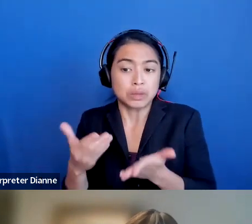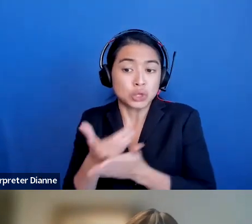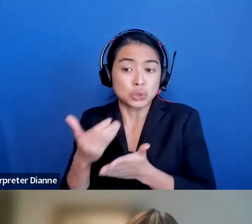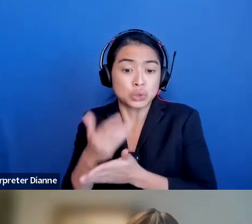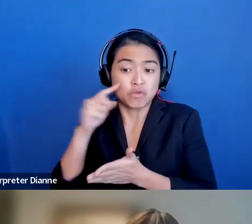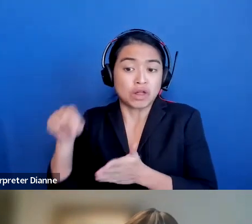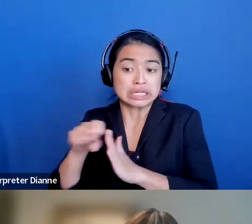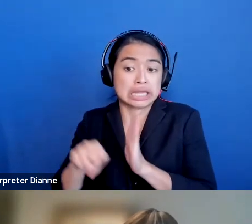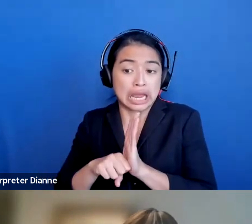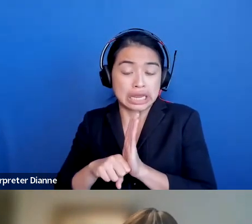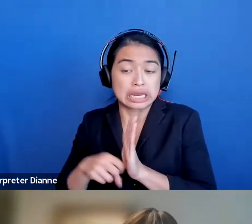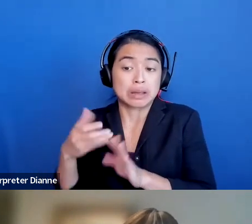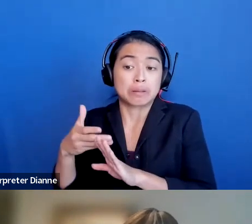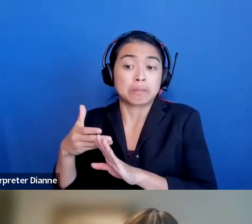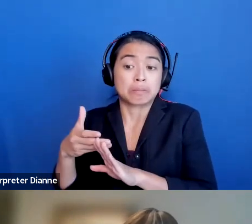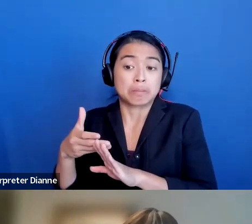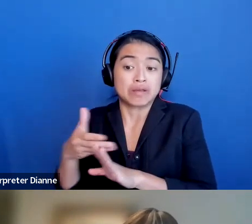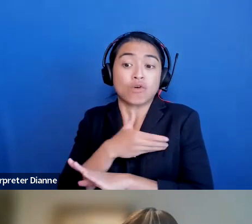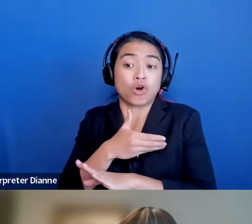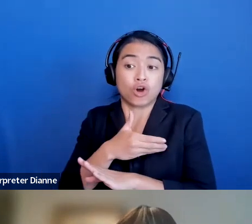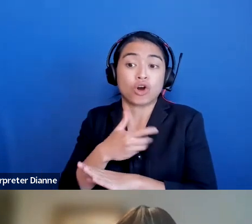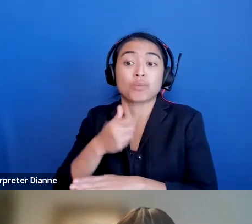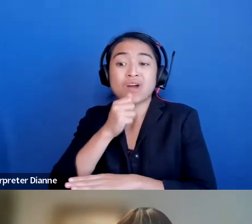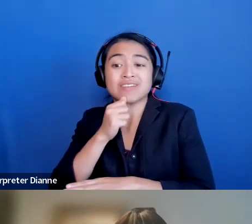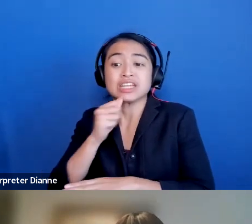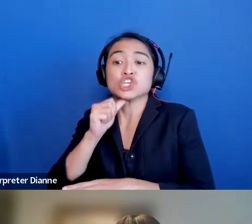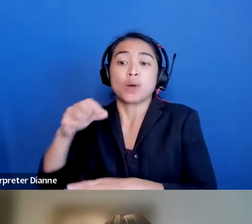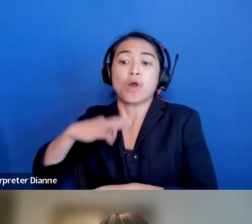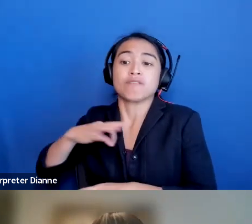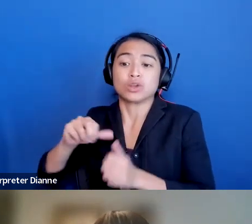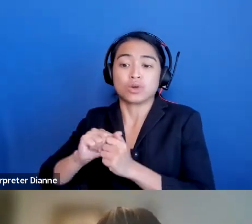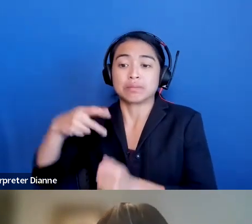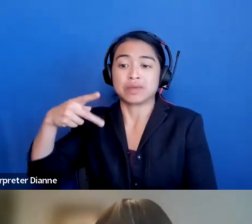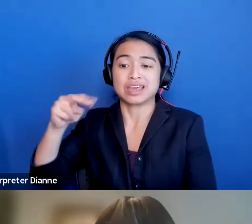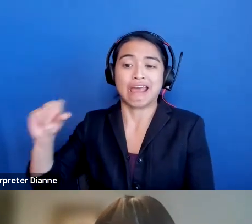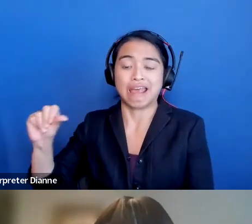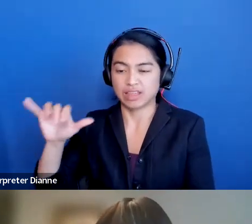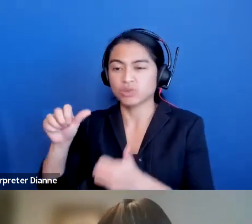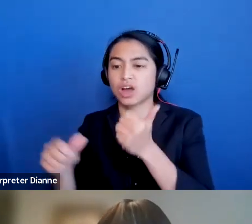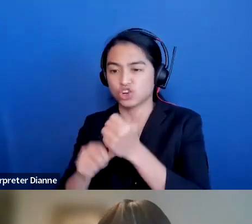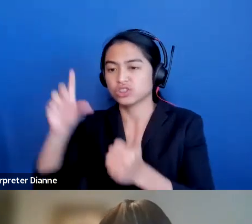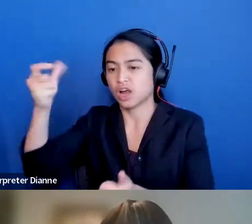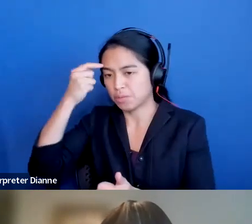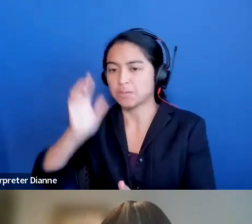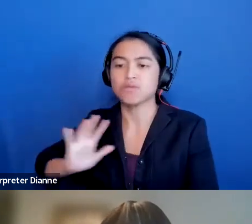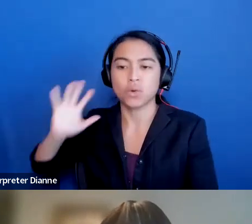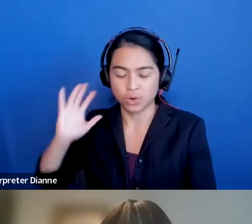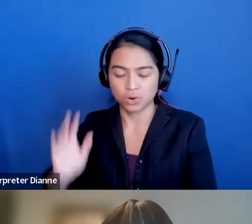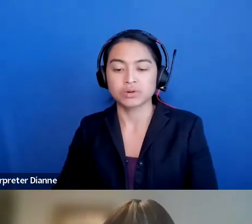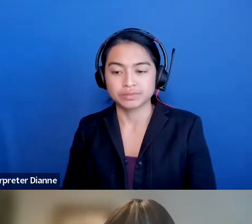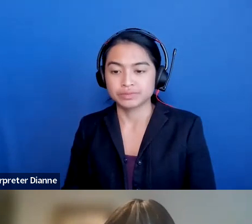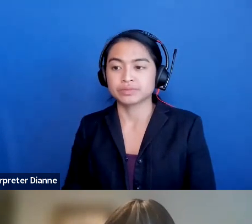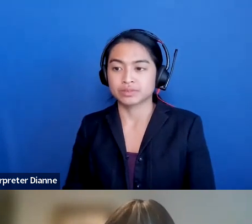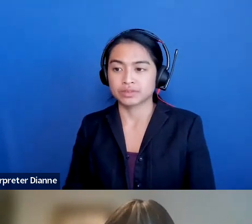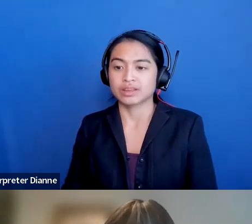state. Before we went private nonprofit with our P&A, it was under the government, the state of